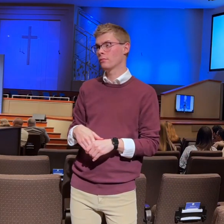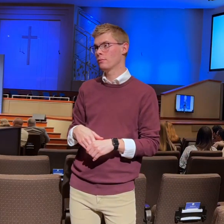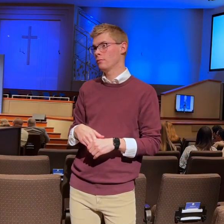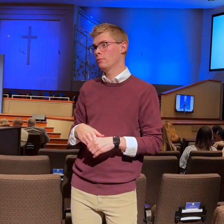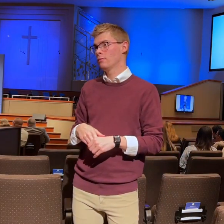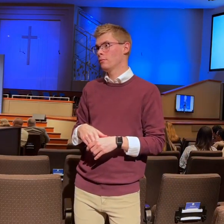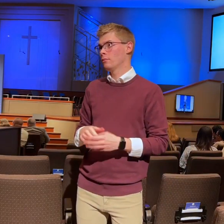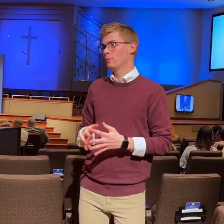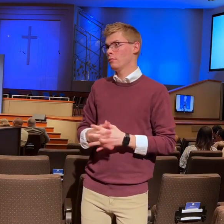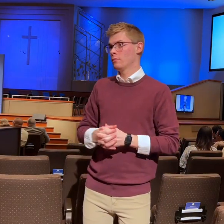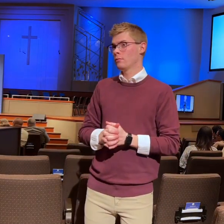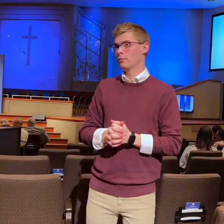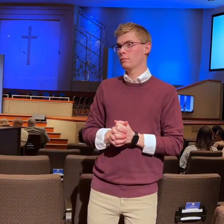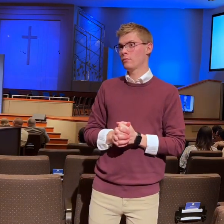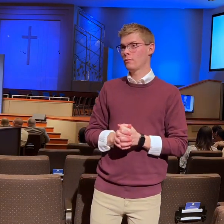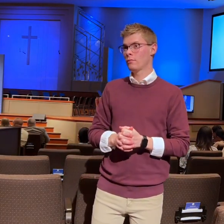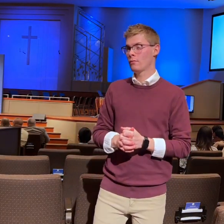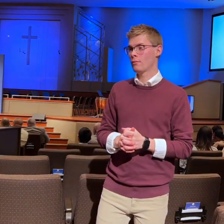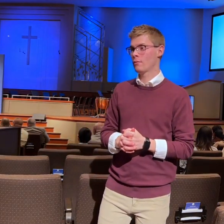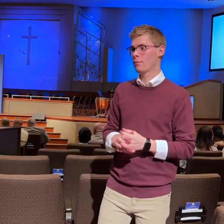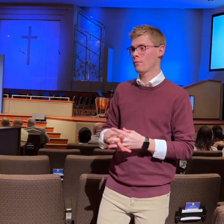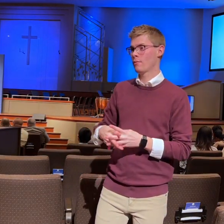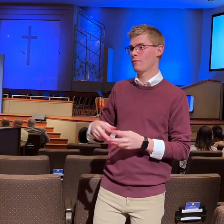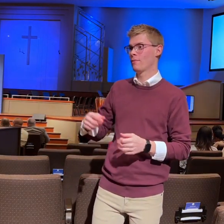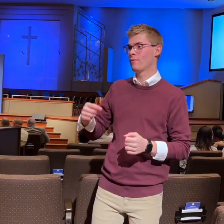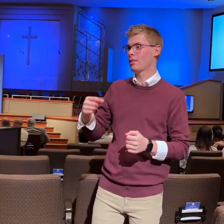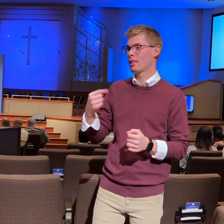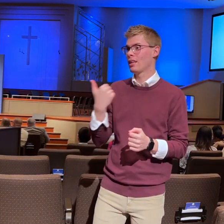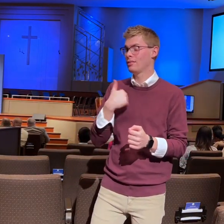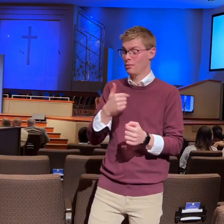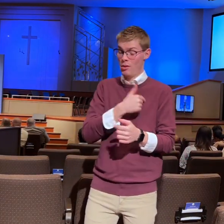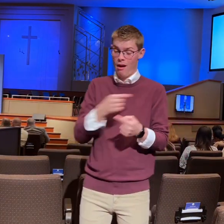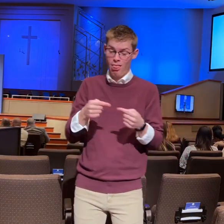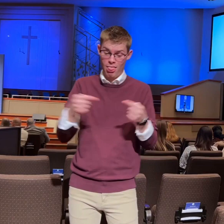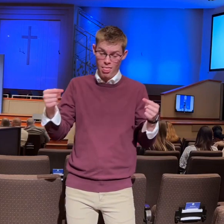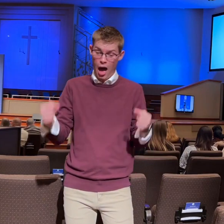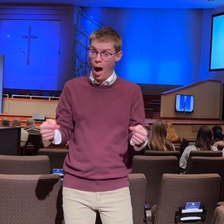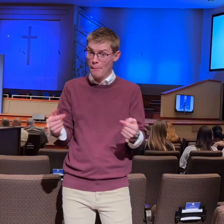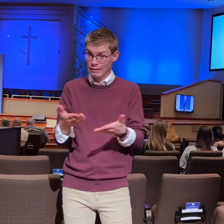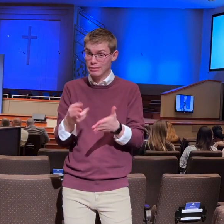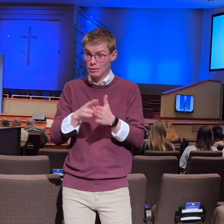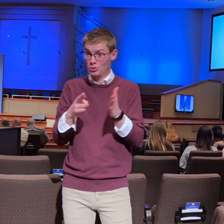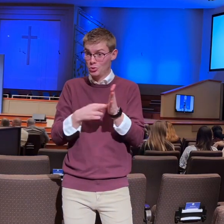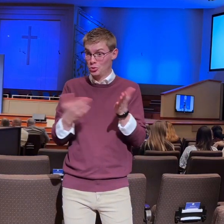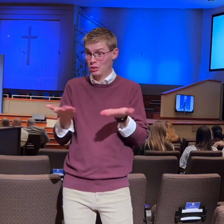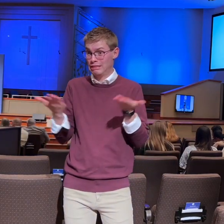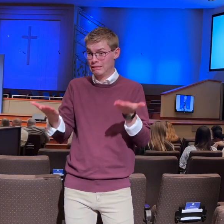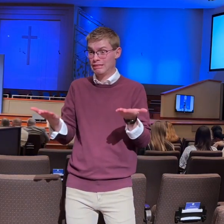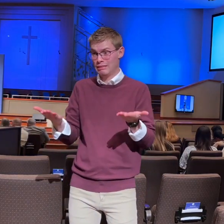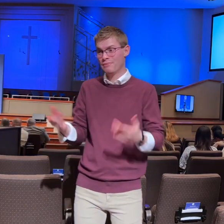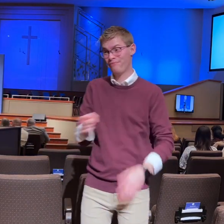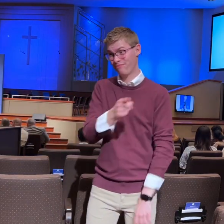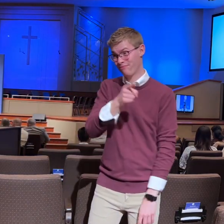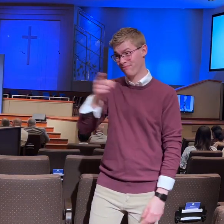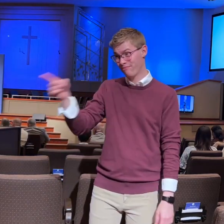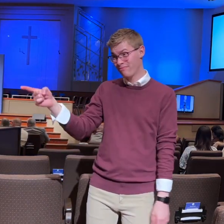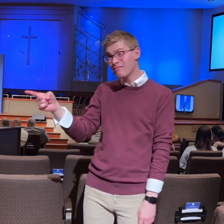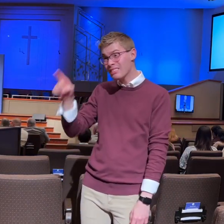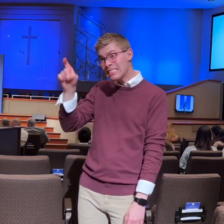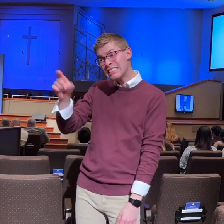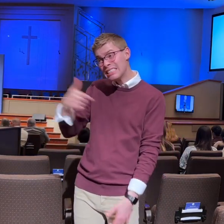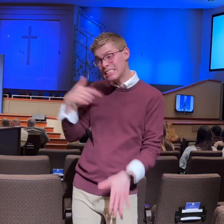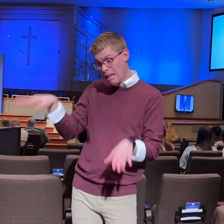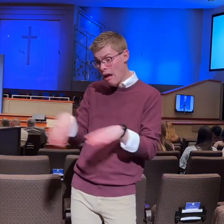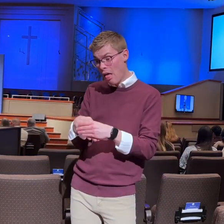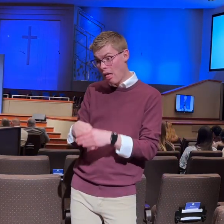we have the opposite here. Some of you deadbeats. Get married, but that's another, that's another sermon sometime, all right? But there were those that were